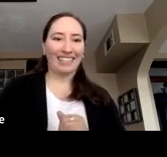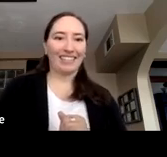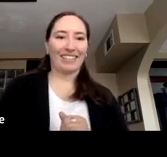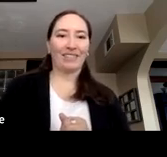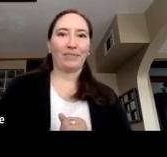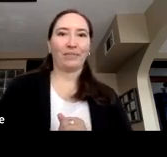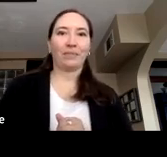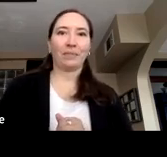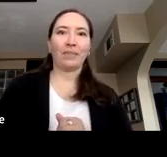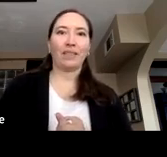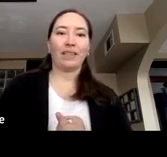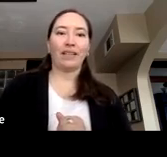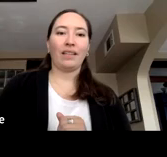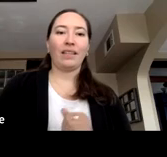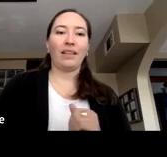Easy.